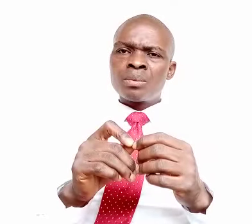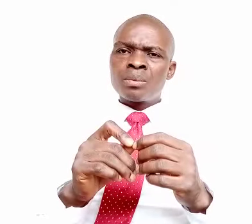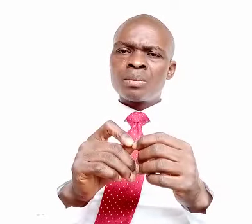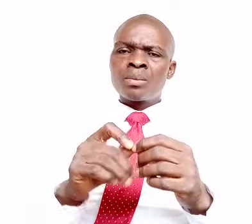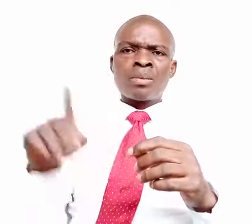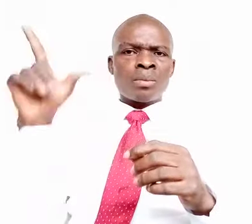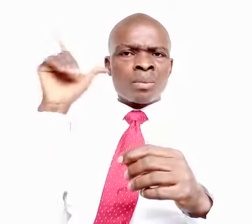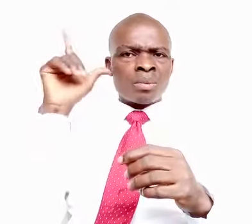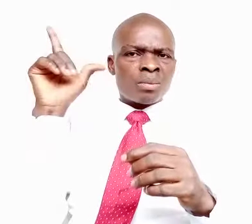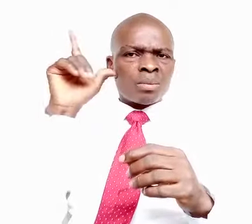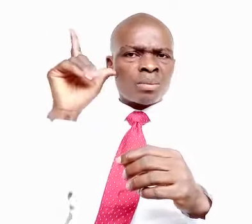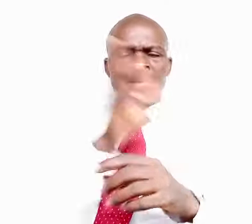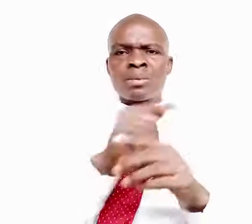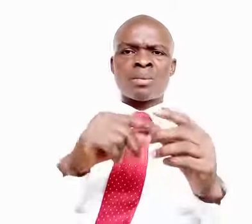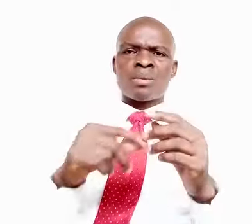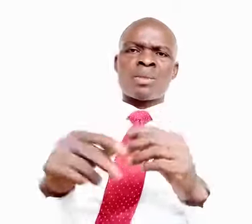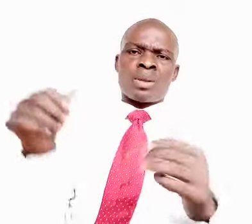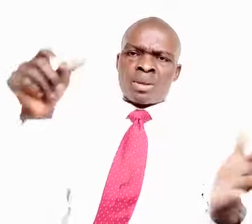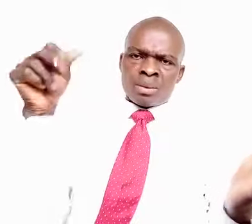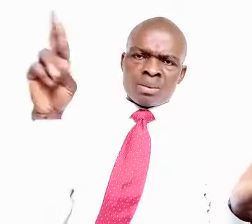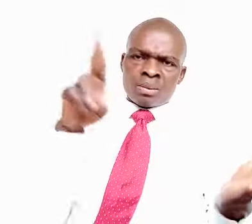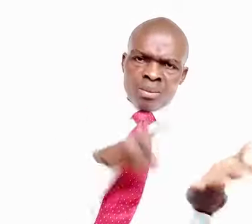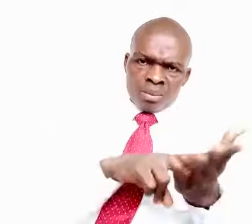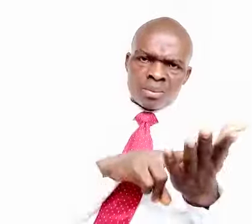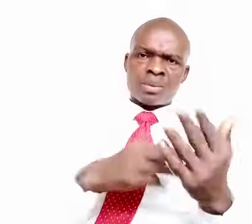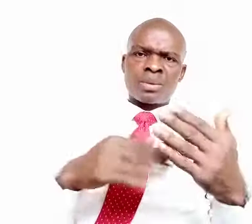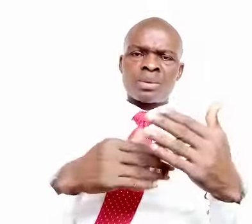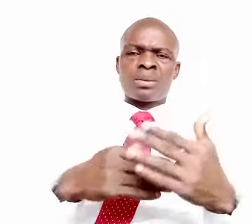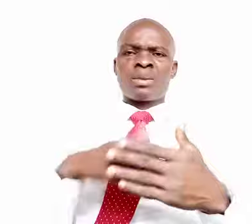Listen and repeat after your teacher.